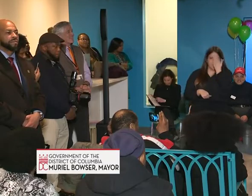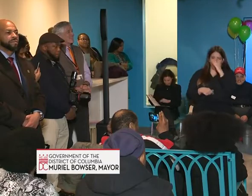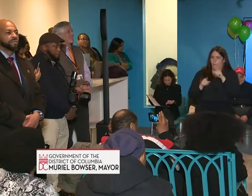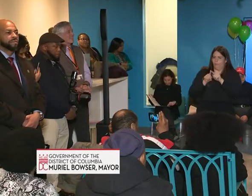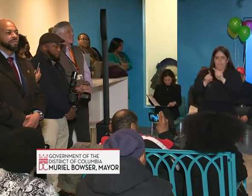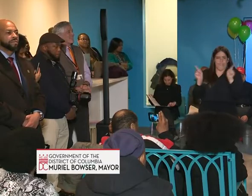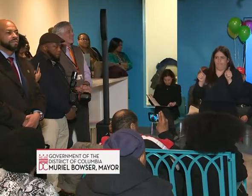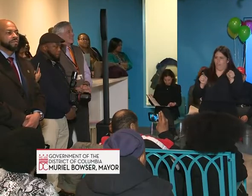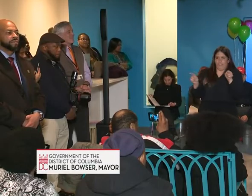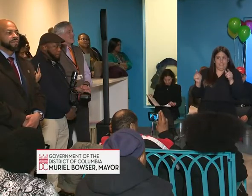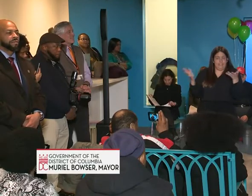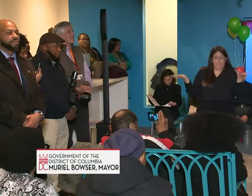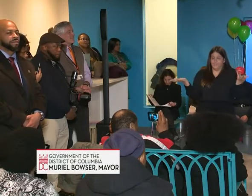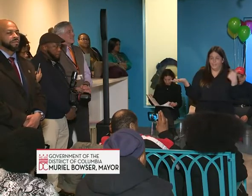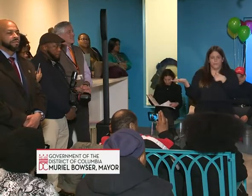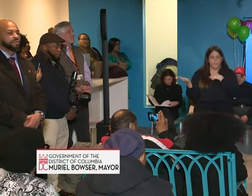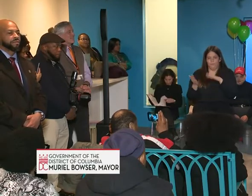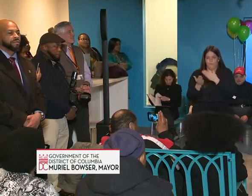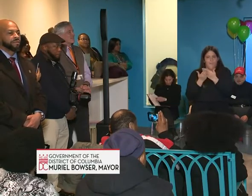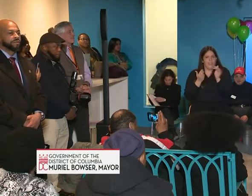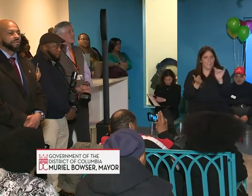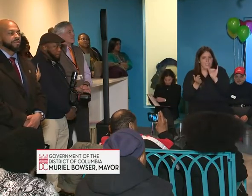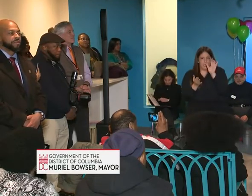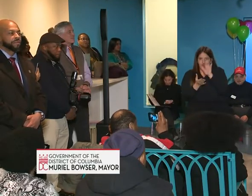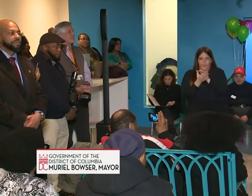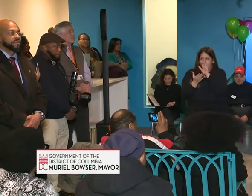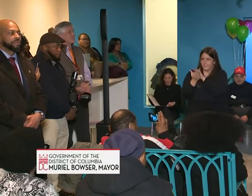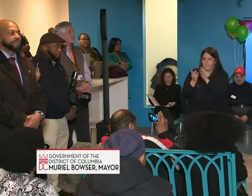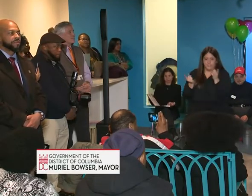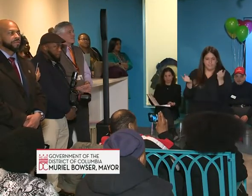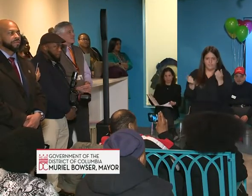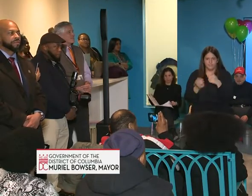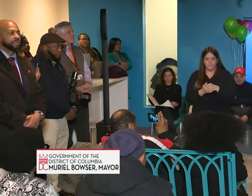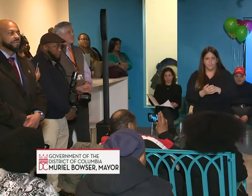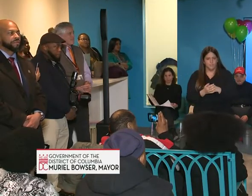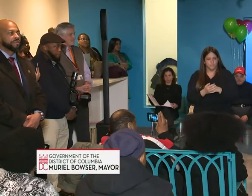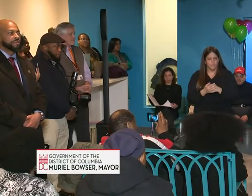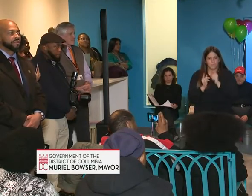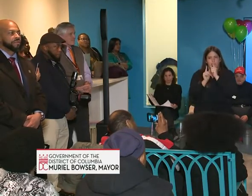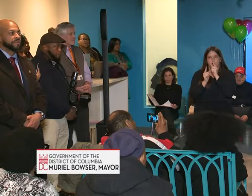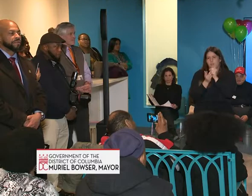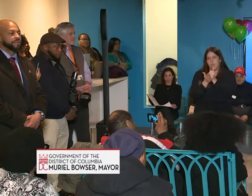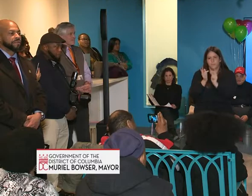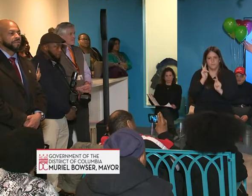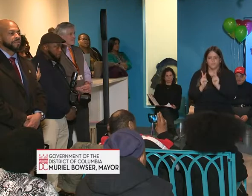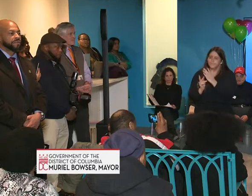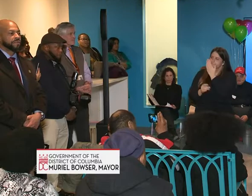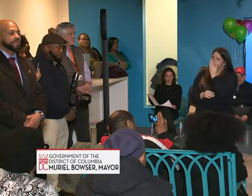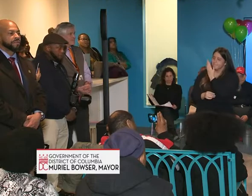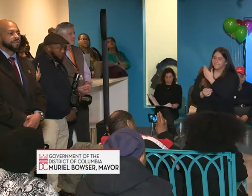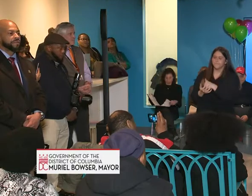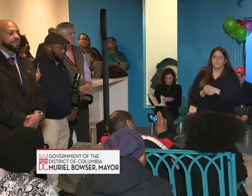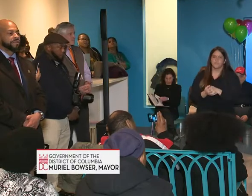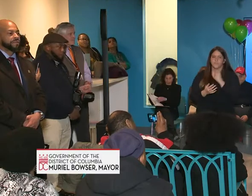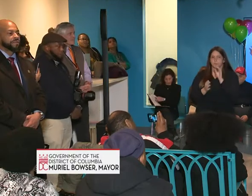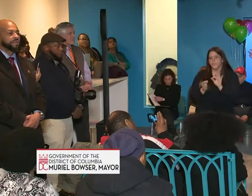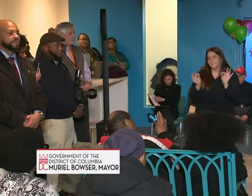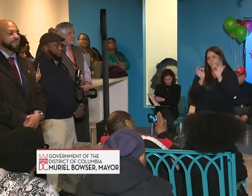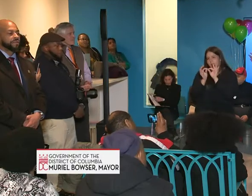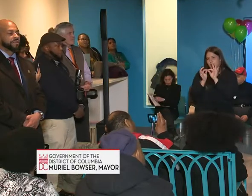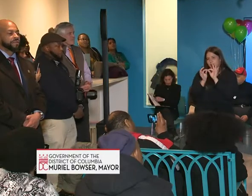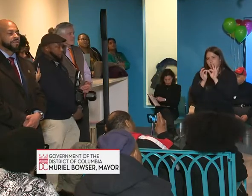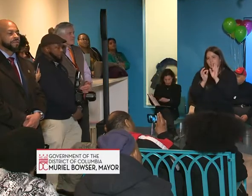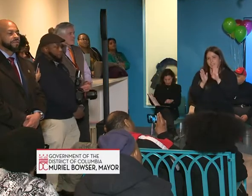Methodists and Presbyterians because we are all of the same belief in helping people. But Reverend, thank you, because you were instrumental